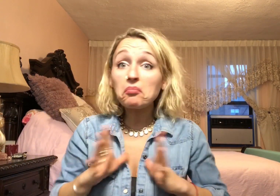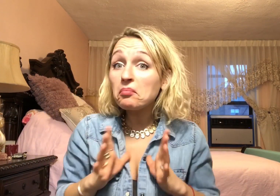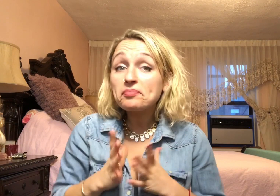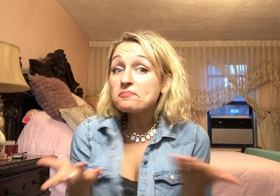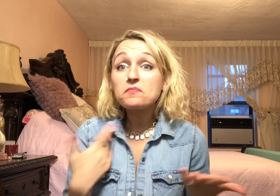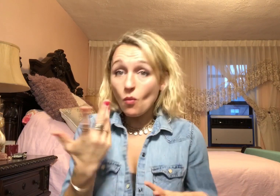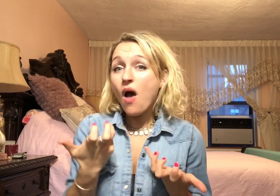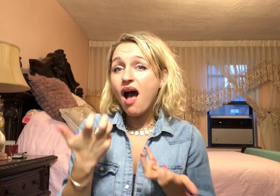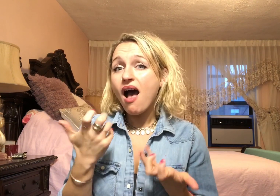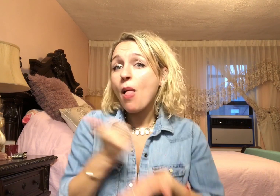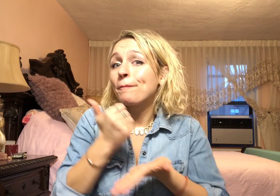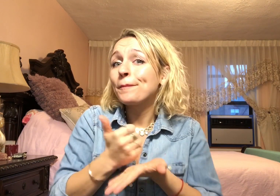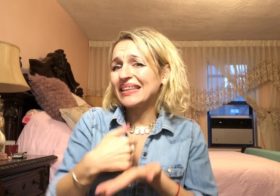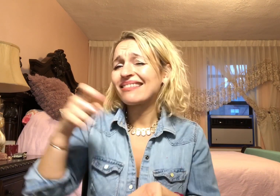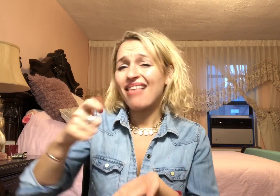I wanted and I needed help.